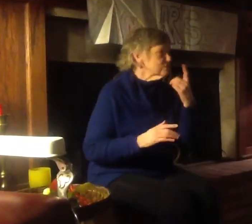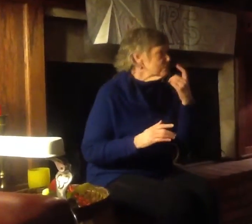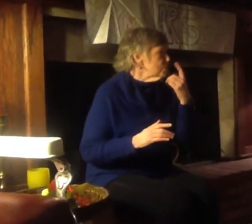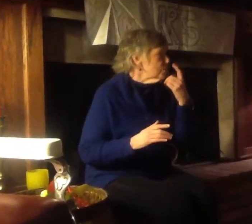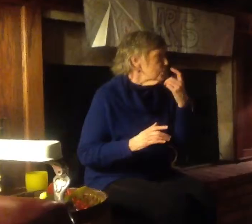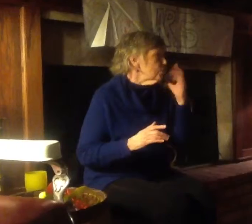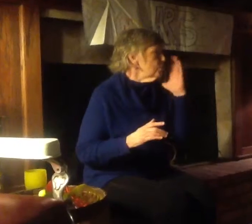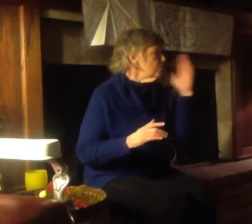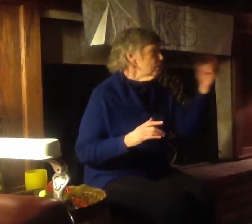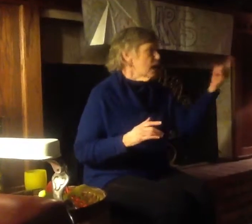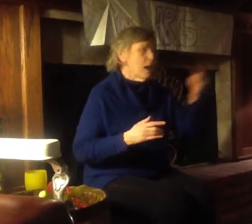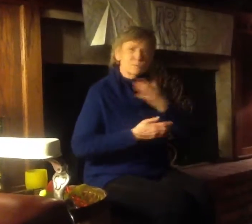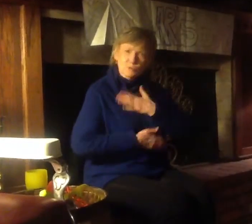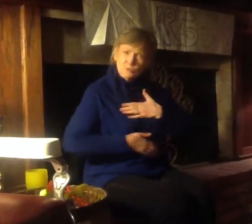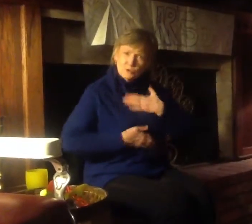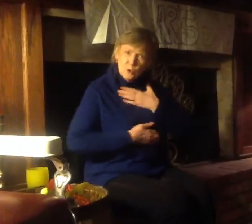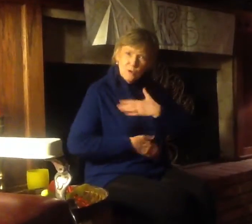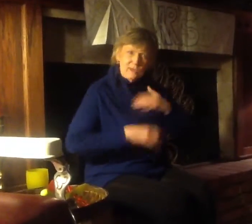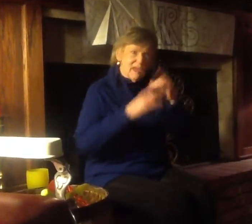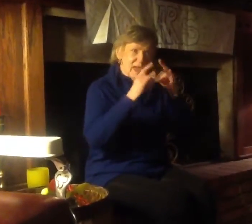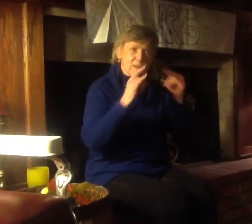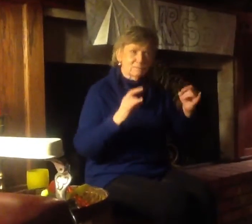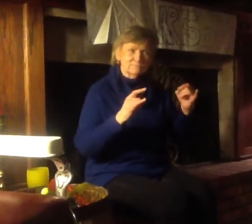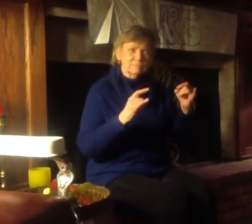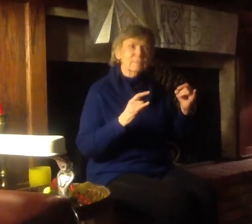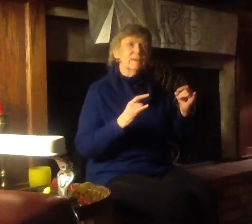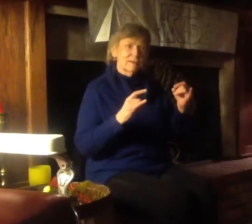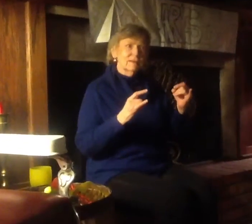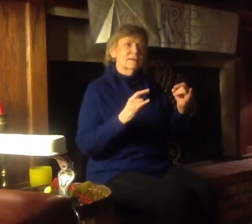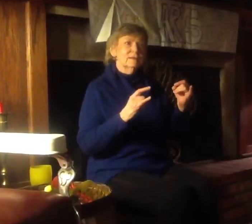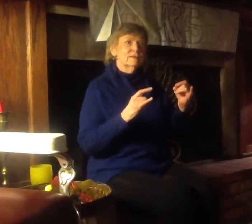campers, who will come to enjoy camp.